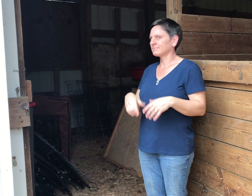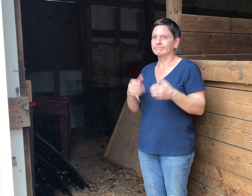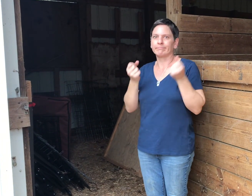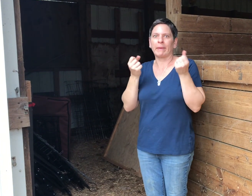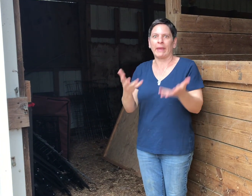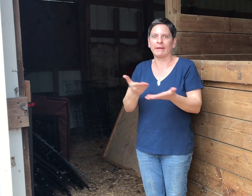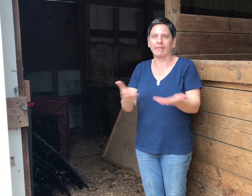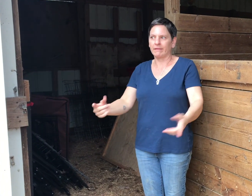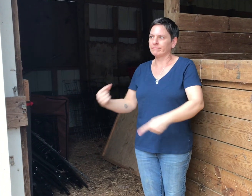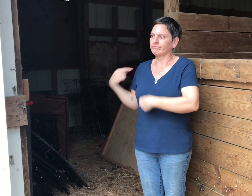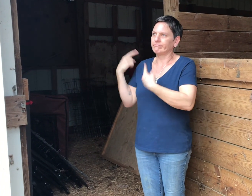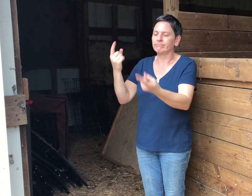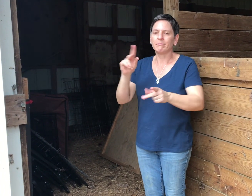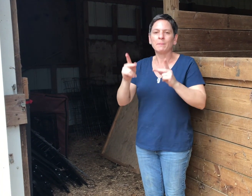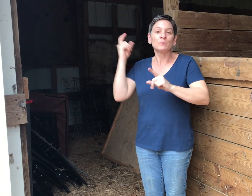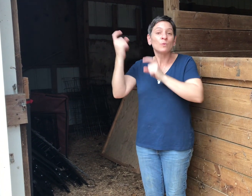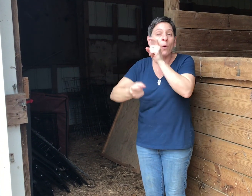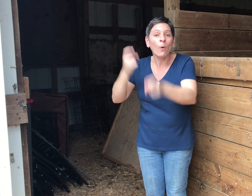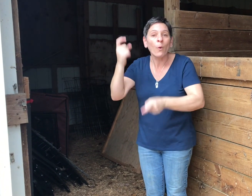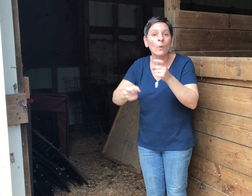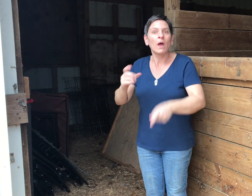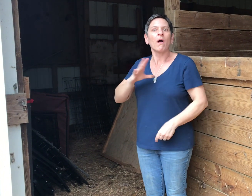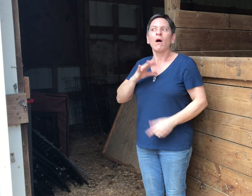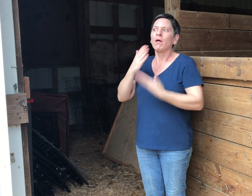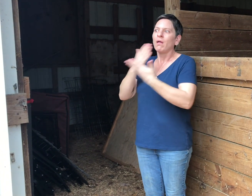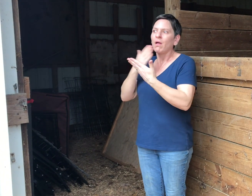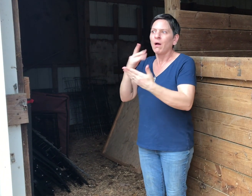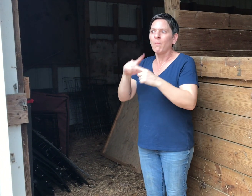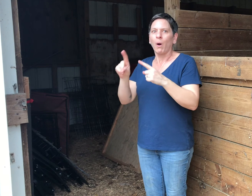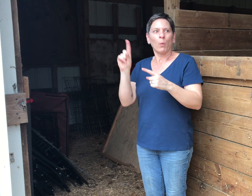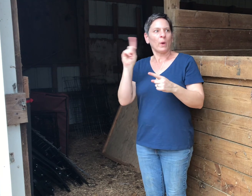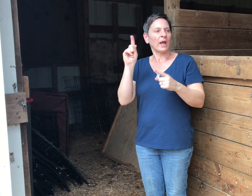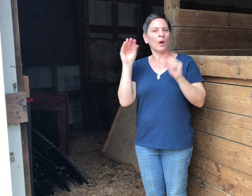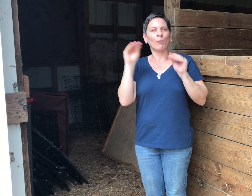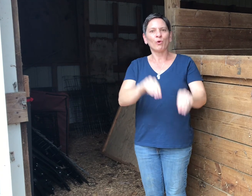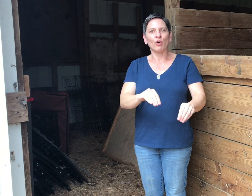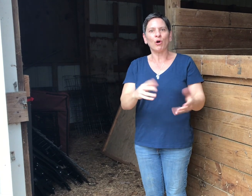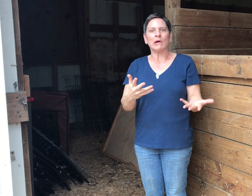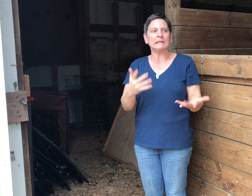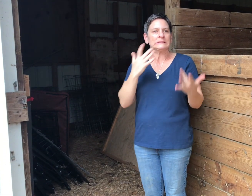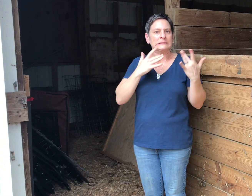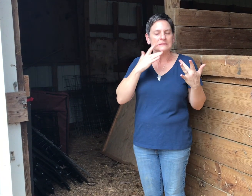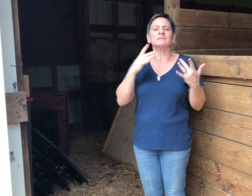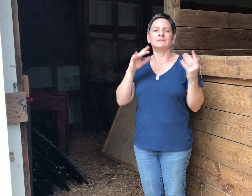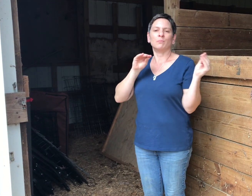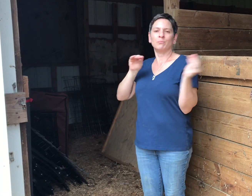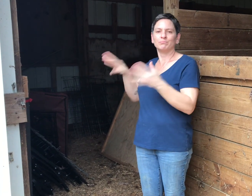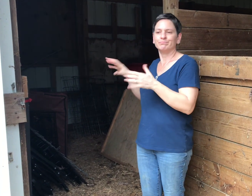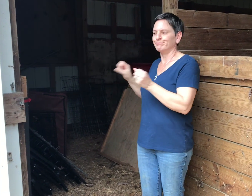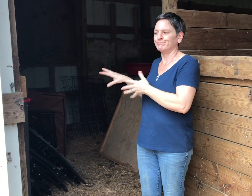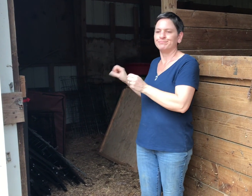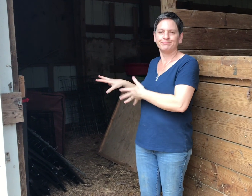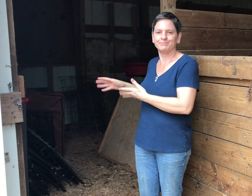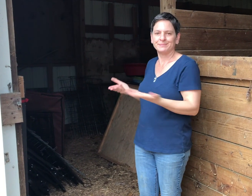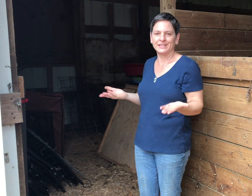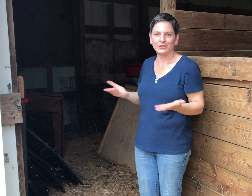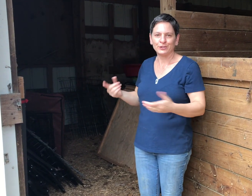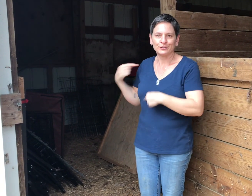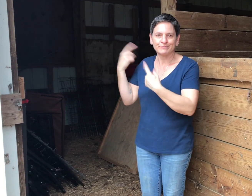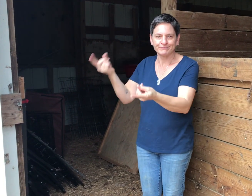and so forth, and there's just a lot of stuff because every time people donate items, we're very grateful but don't always have the room at